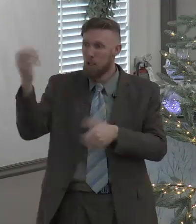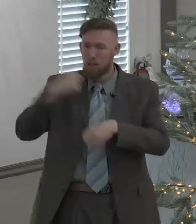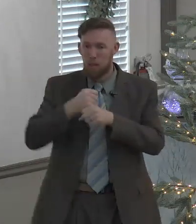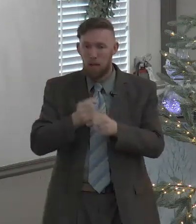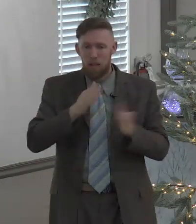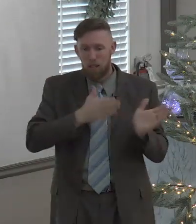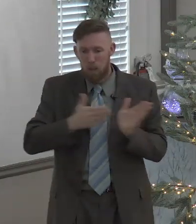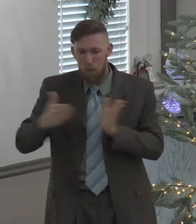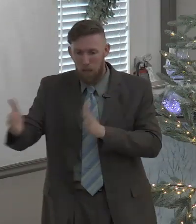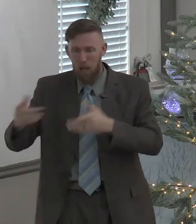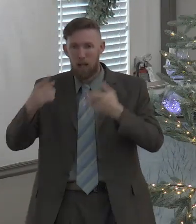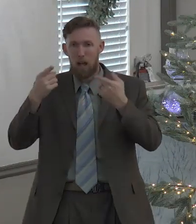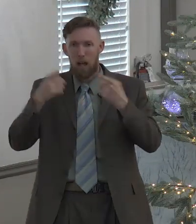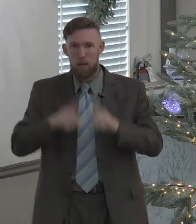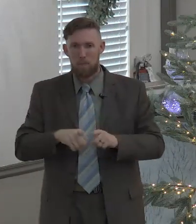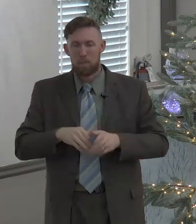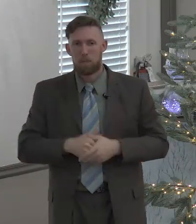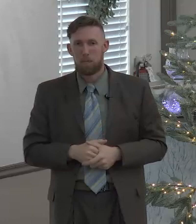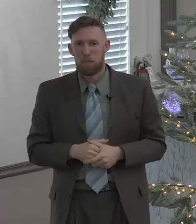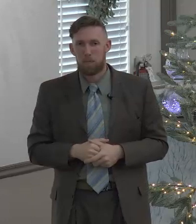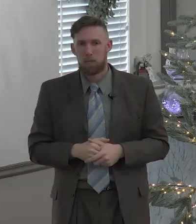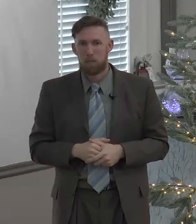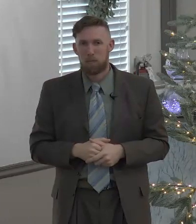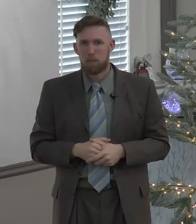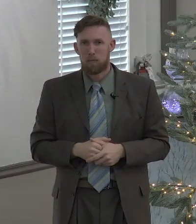is working out his plan.